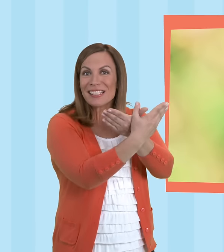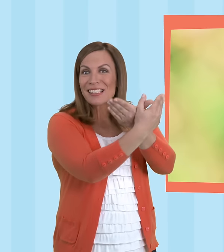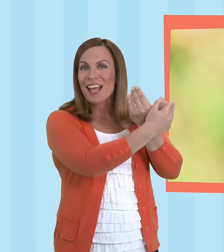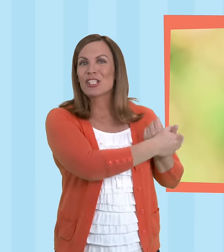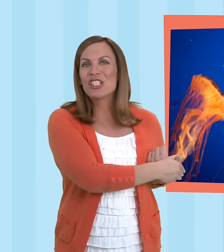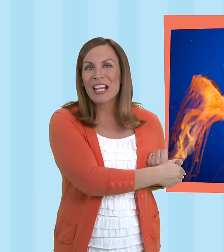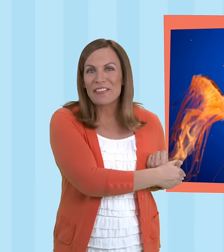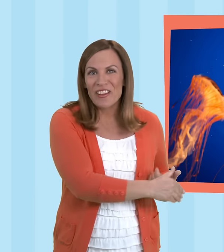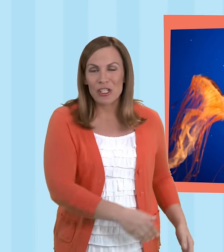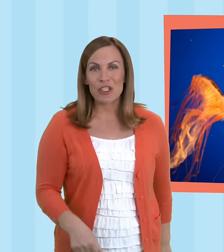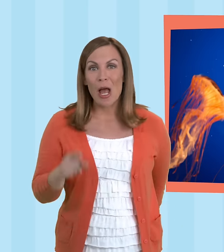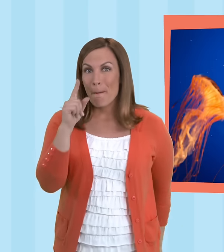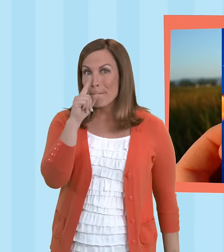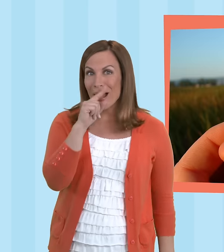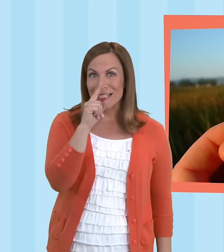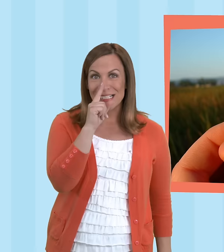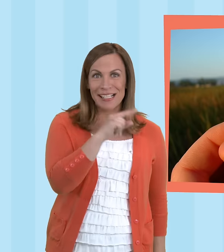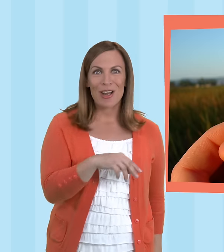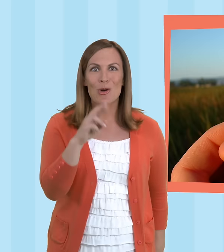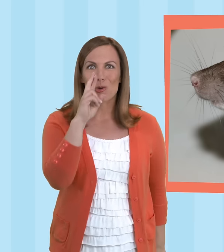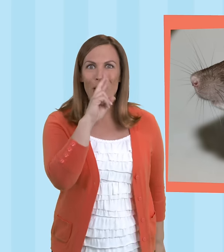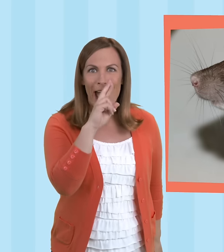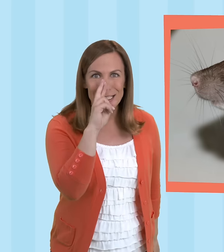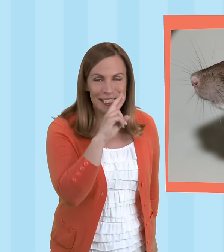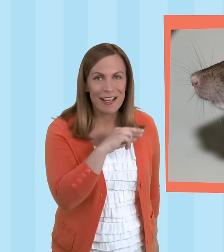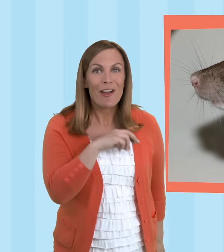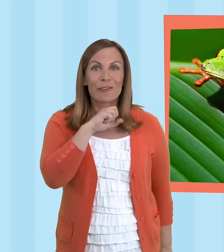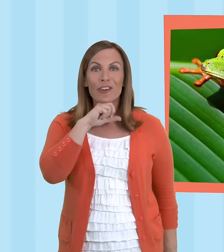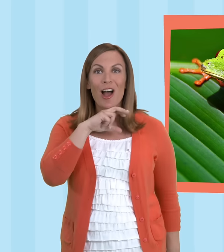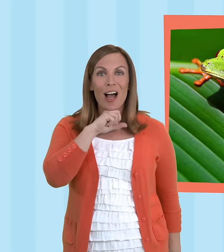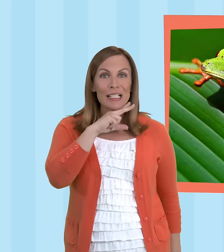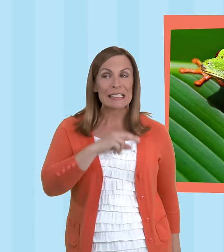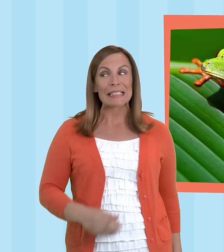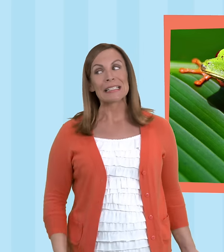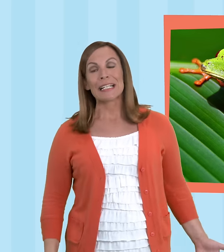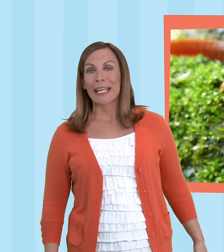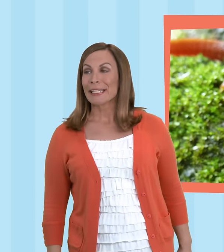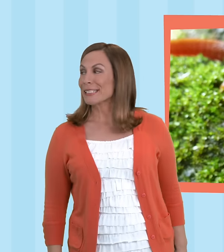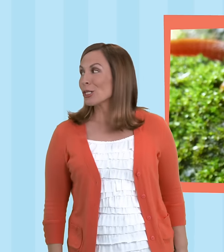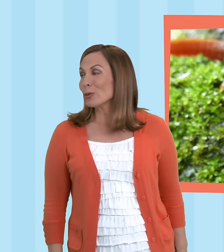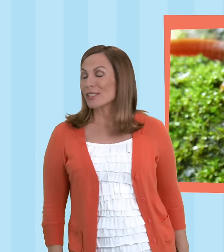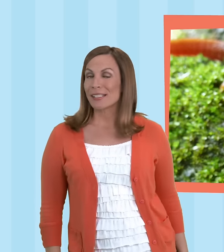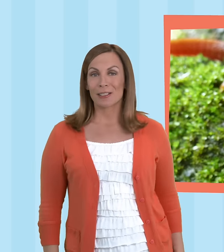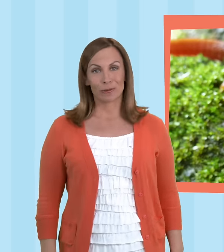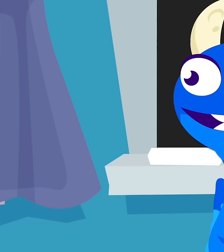butterflies, jellyfish, mice, rats, frogs, and newts.